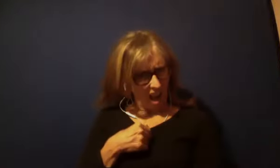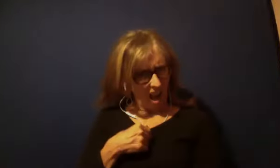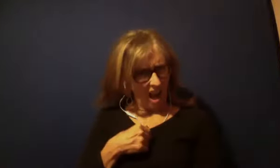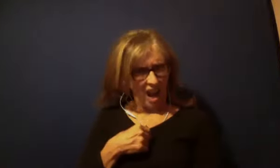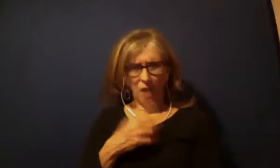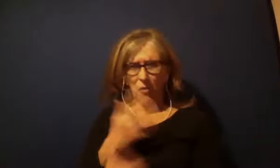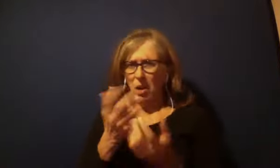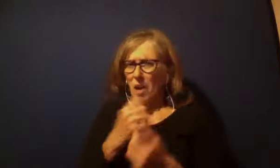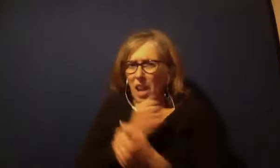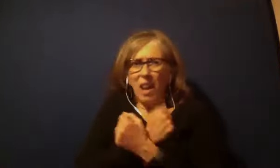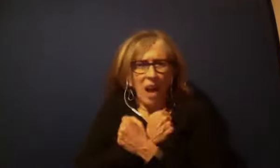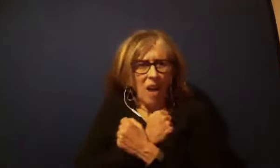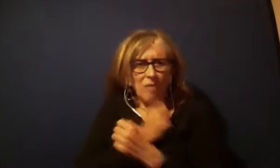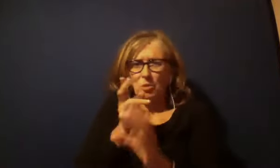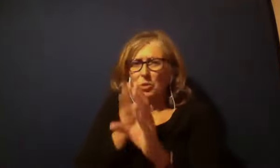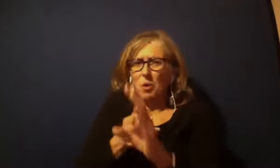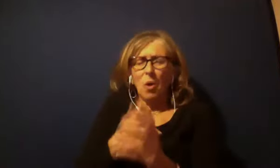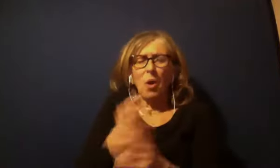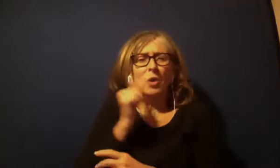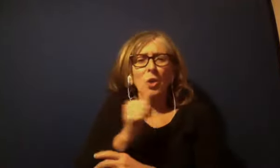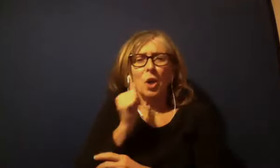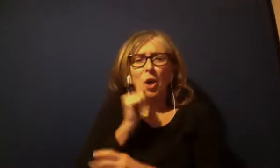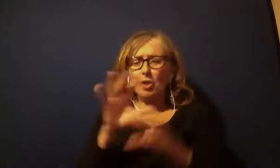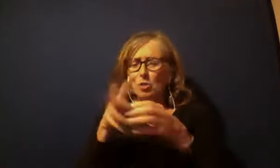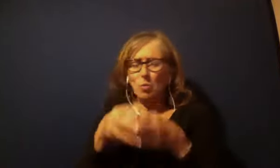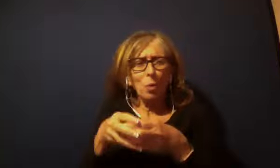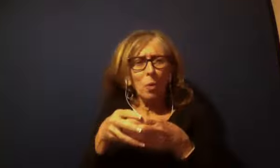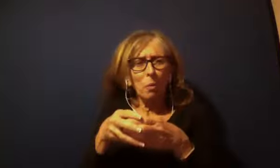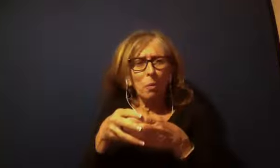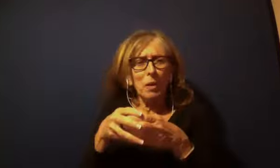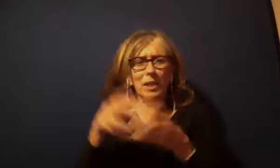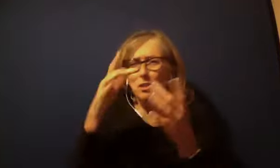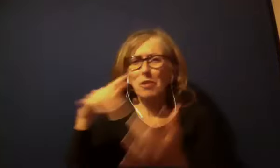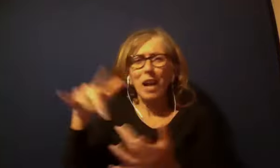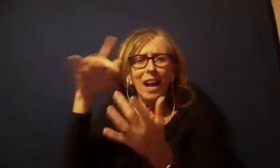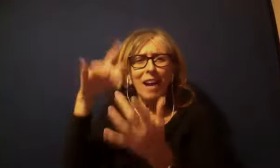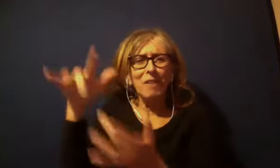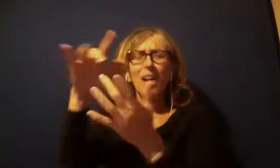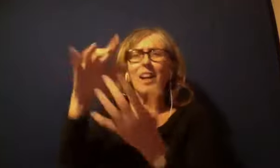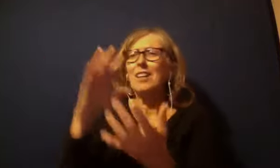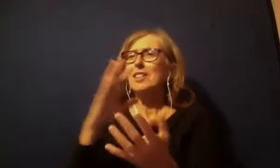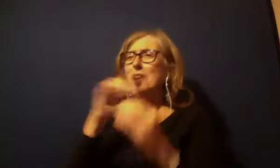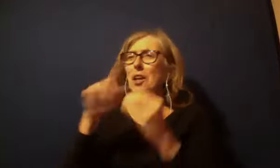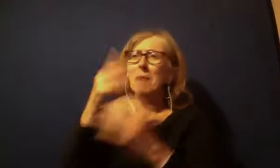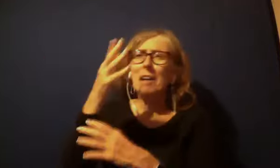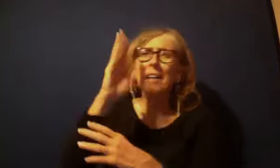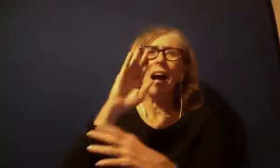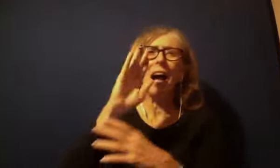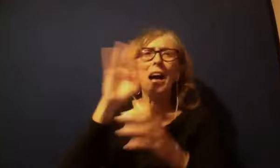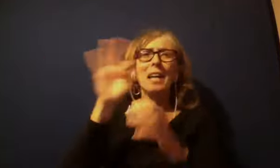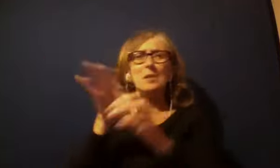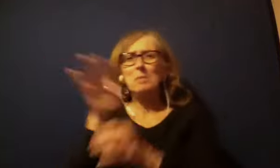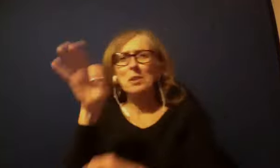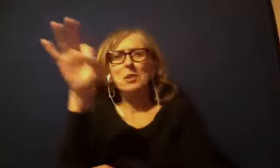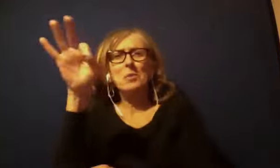able to travel with a group of girls. We talk about God, we talk about spirituality, the stuff that seems to just really fill my